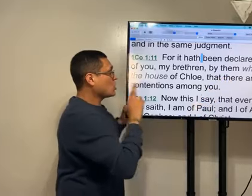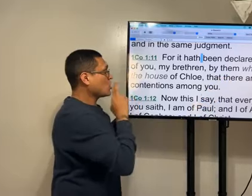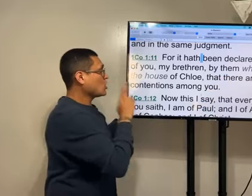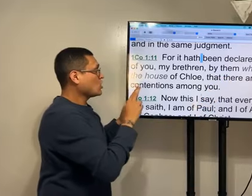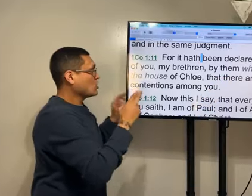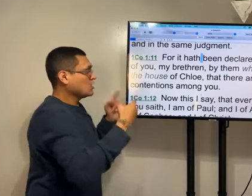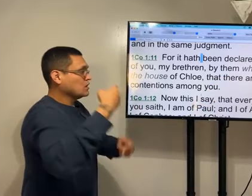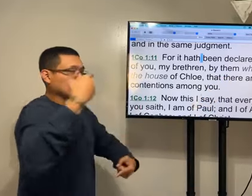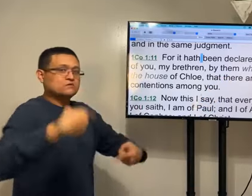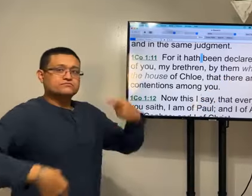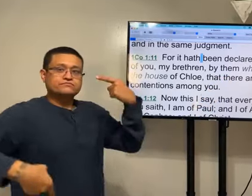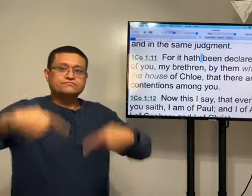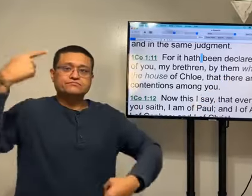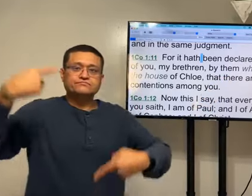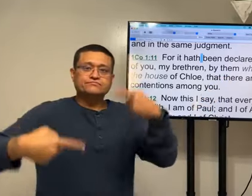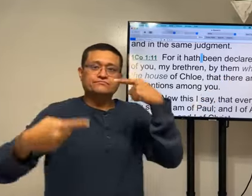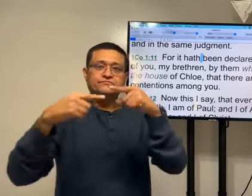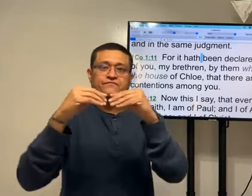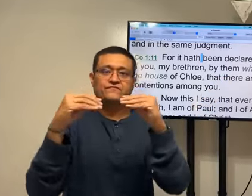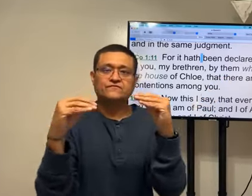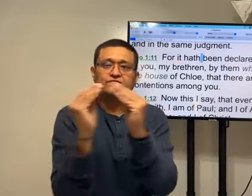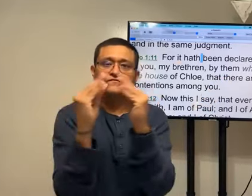that there are contentions among you.